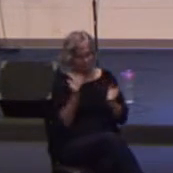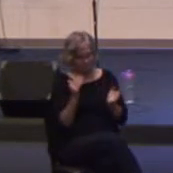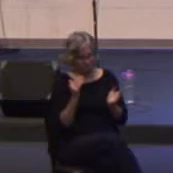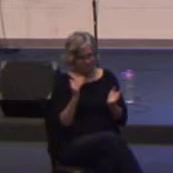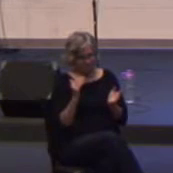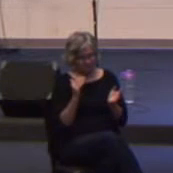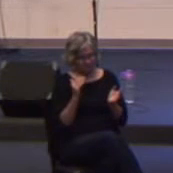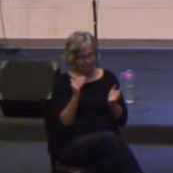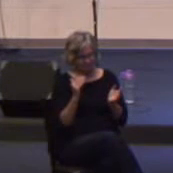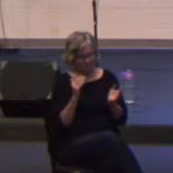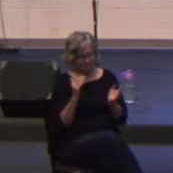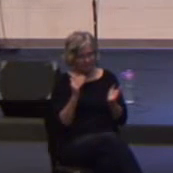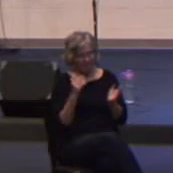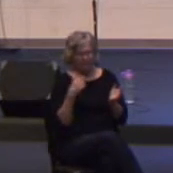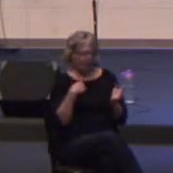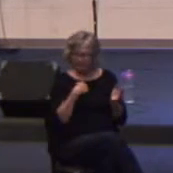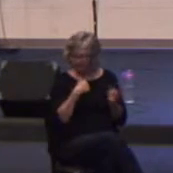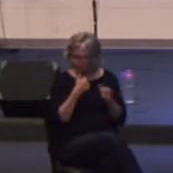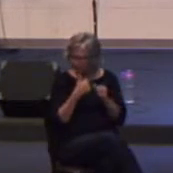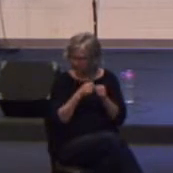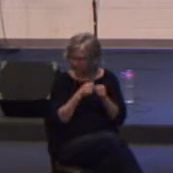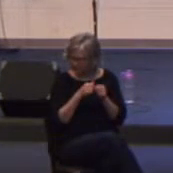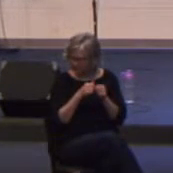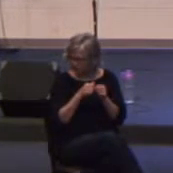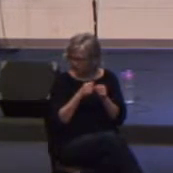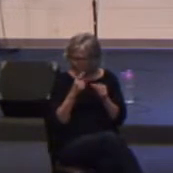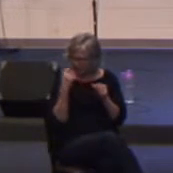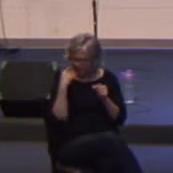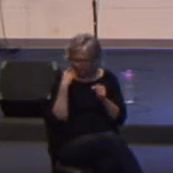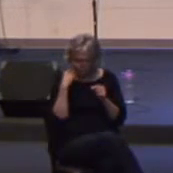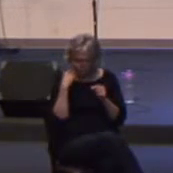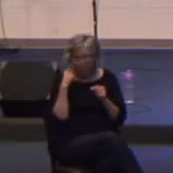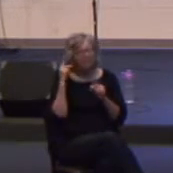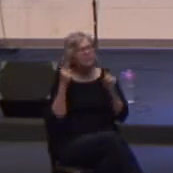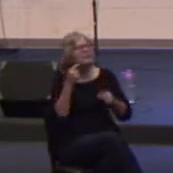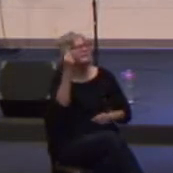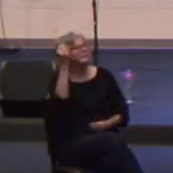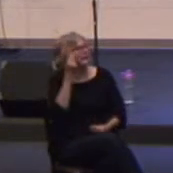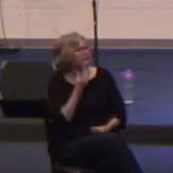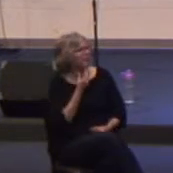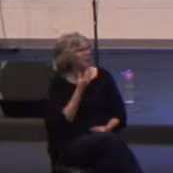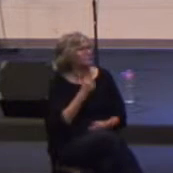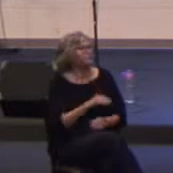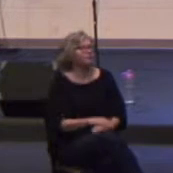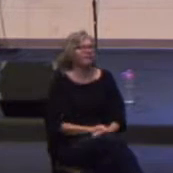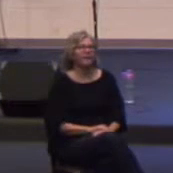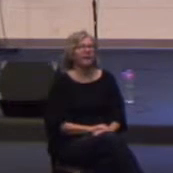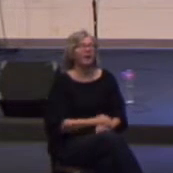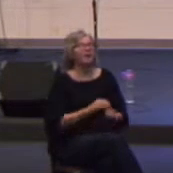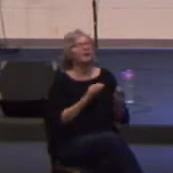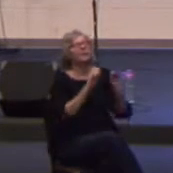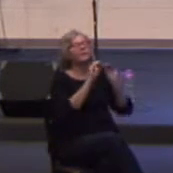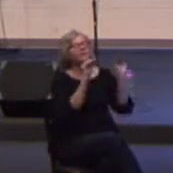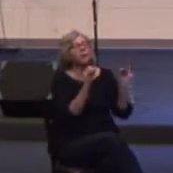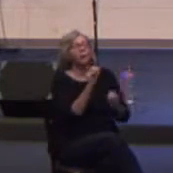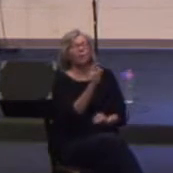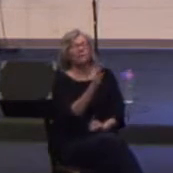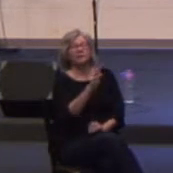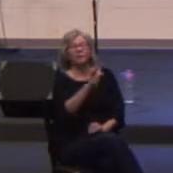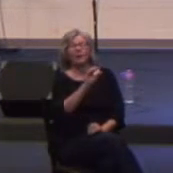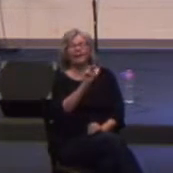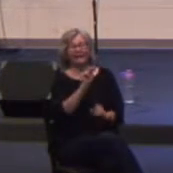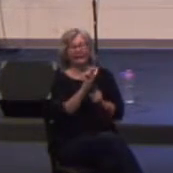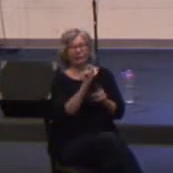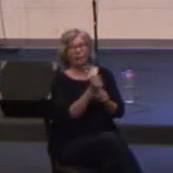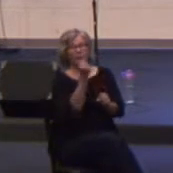As I've heard, actually, I don't remember where I first heard it, but a lot of people will say, there is no win in comparison. The only thing